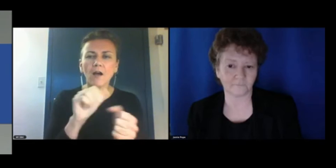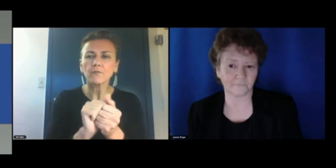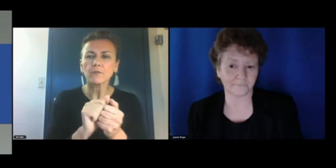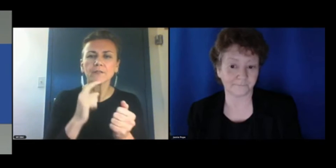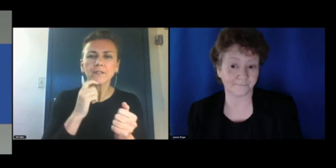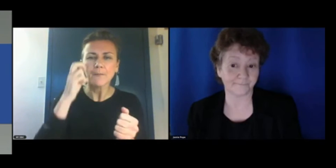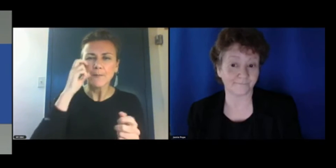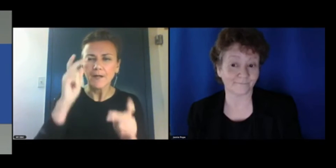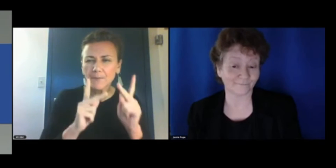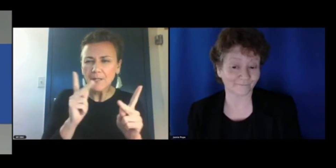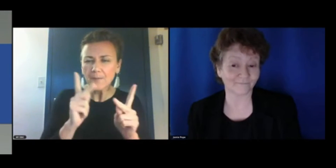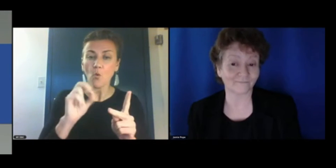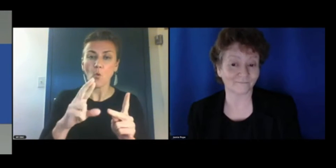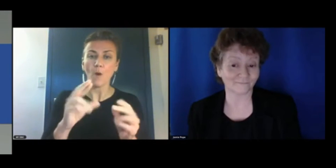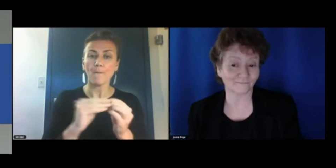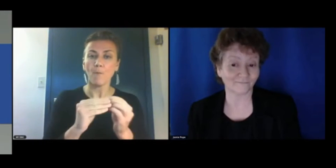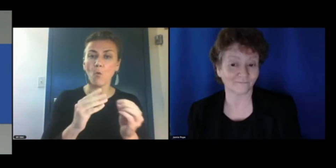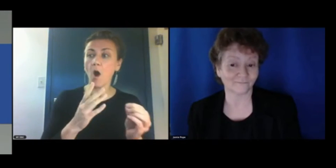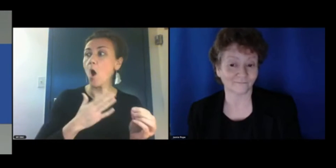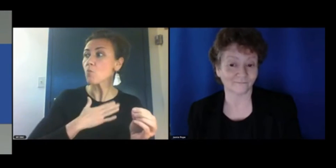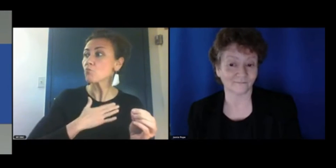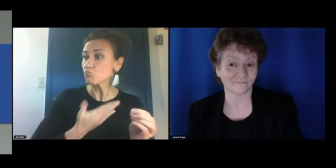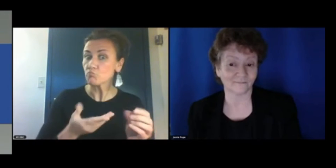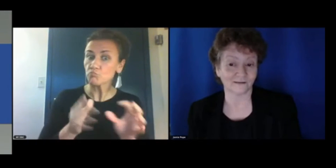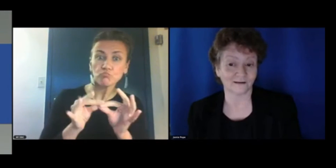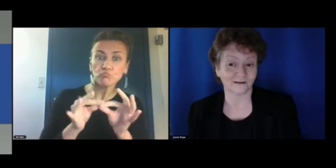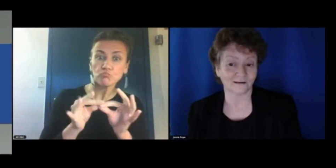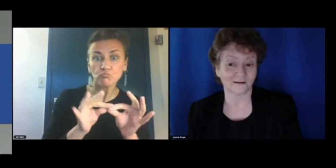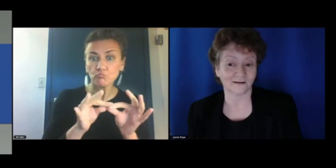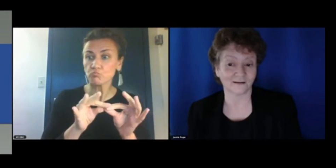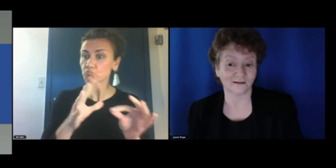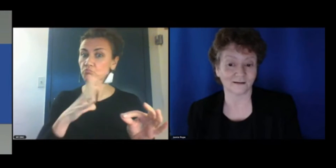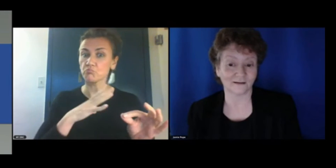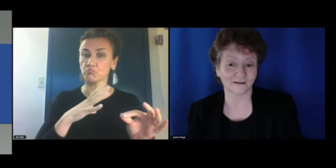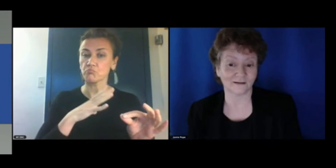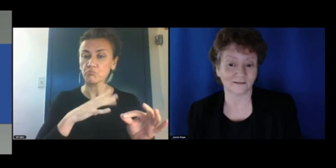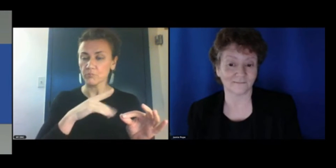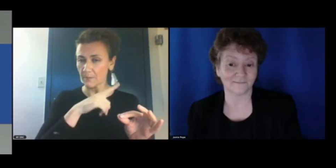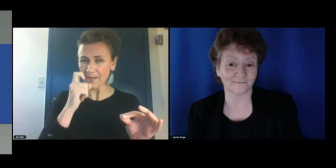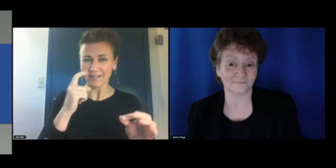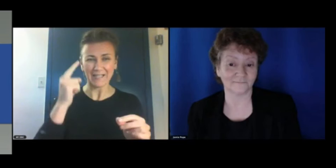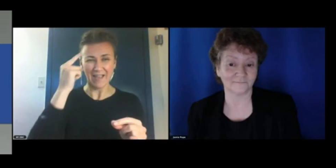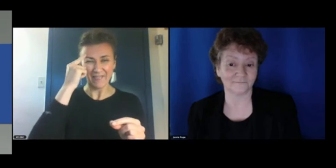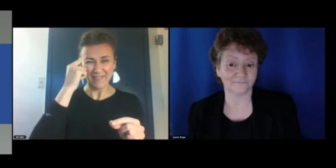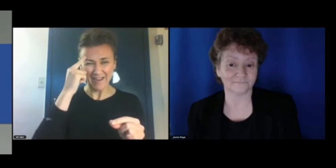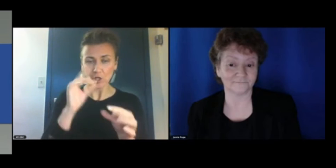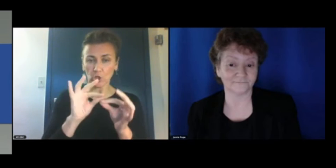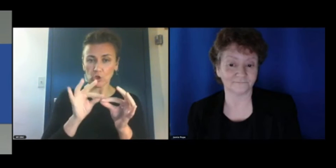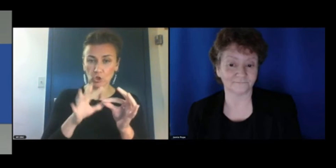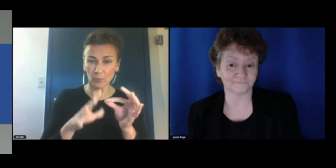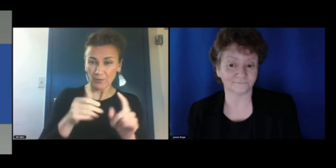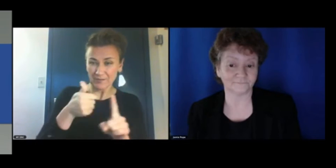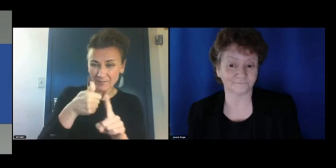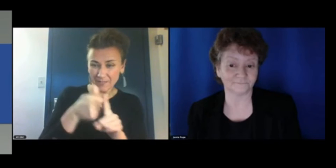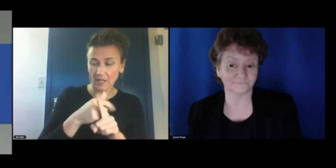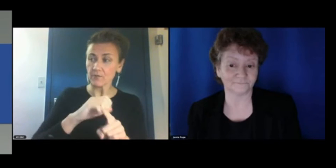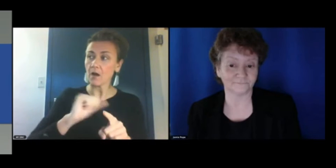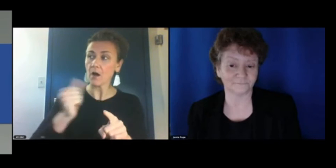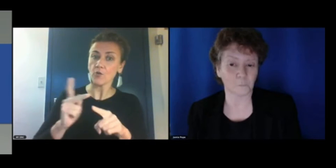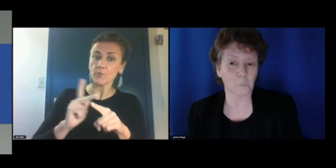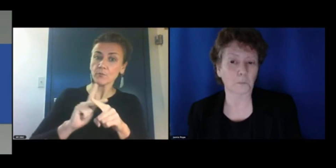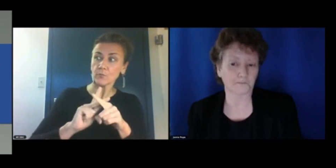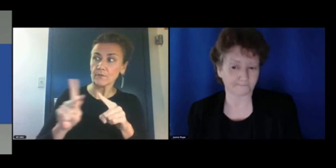get ready to work with deafblind people or get more involved and feel confident